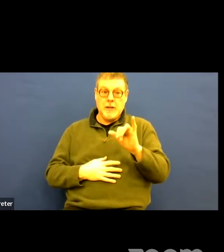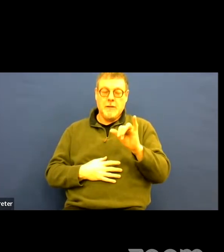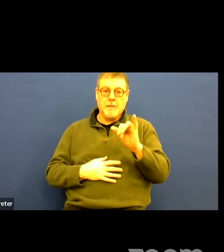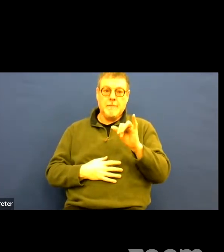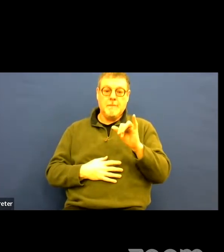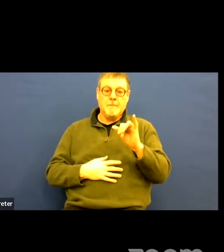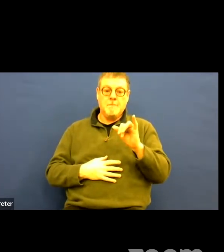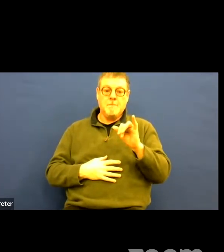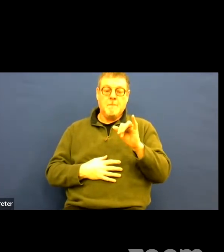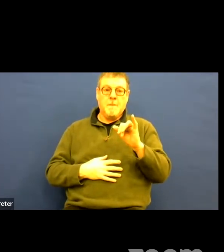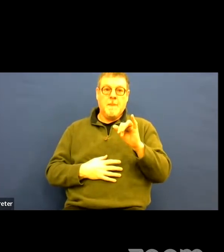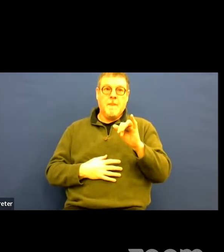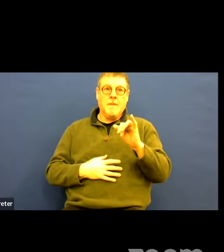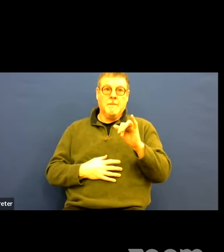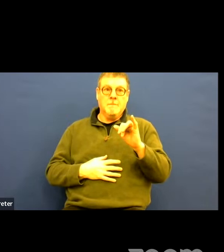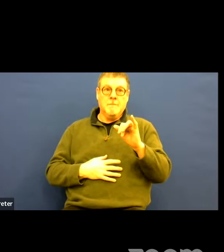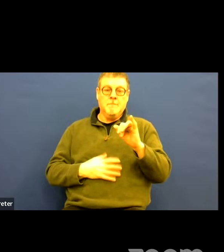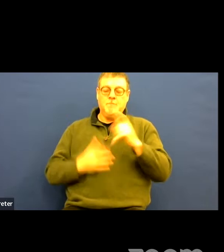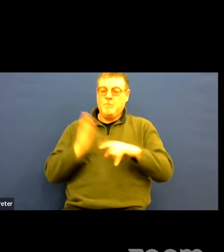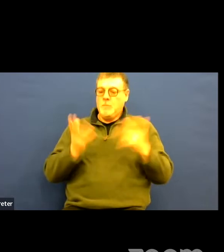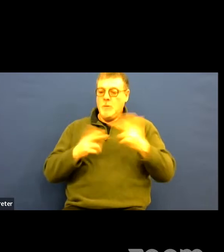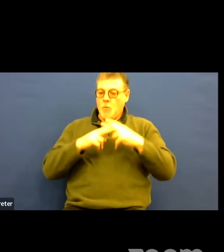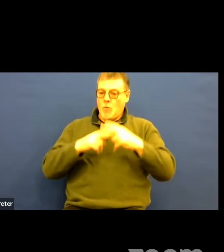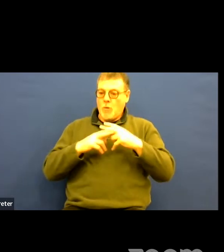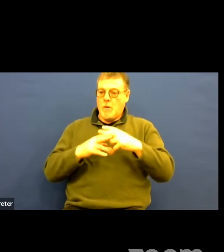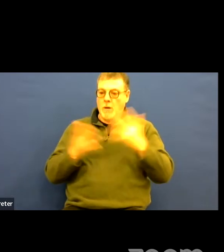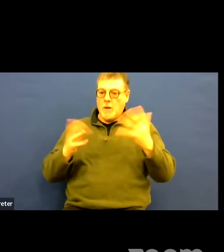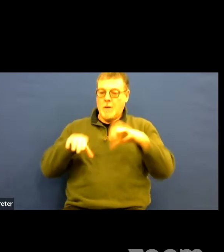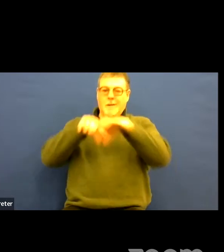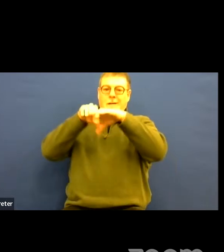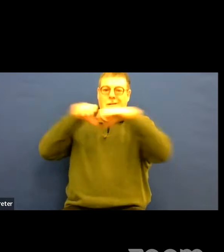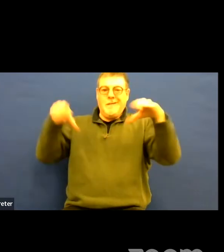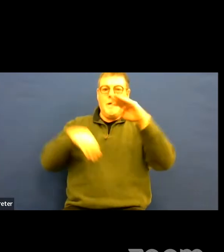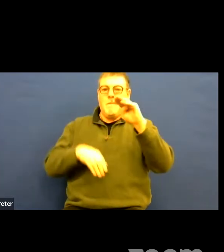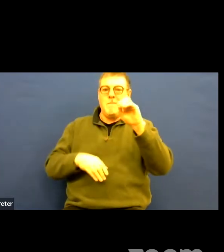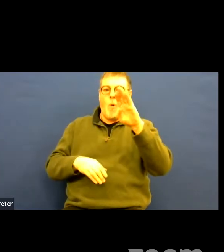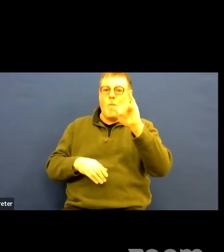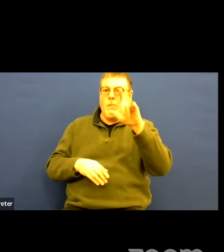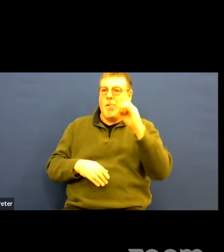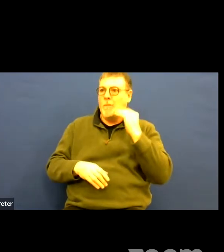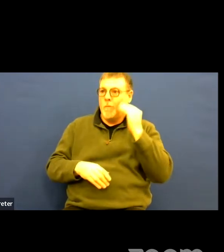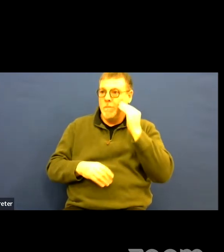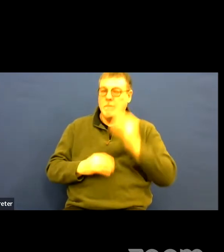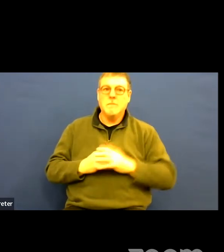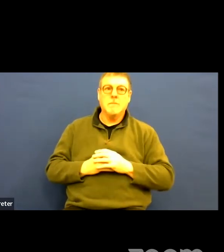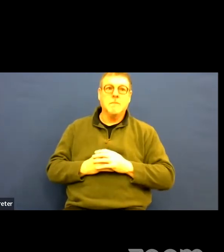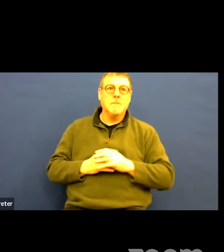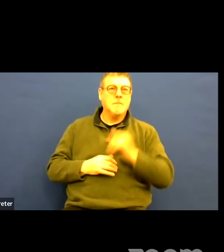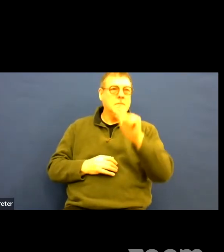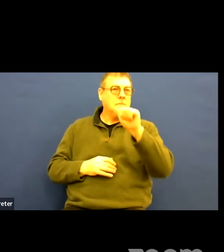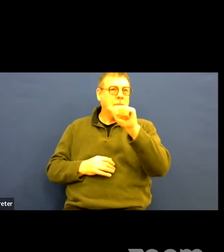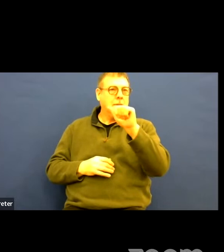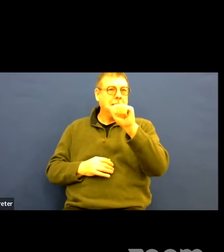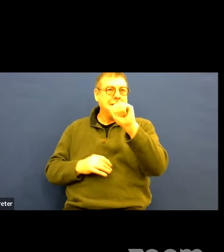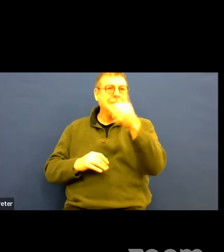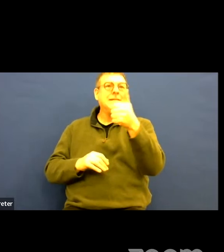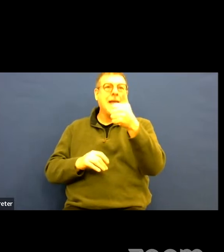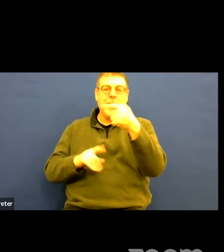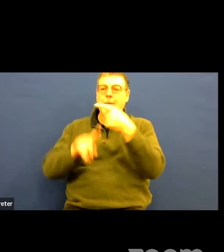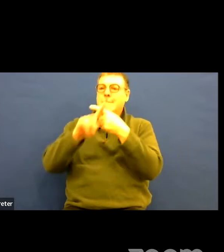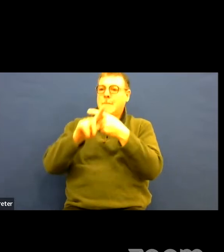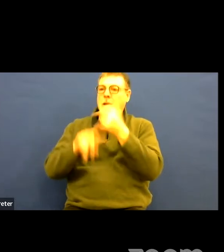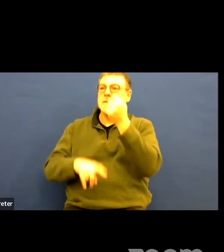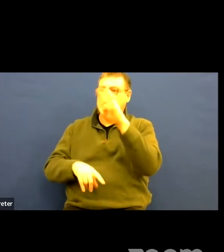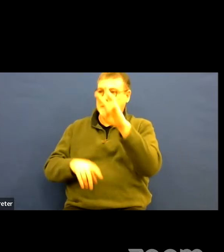an what do you call it? A mobile home. Yeah, they're like, I think they're 10 by 16 concrete pods. I think they're